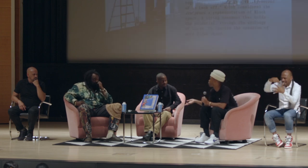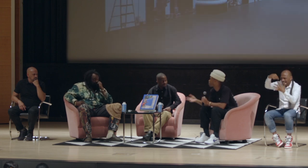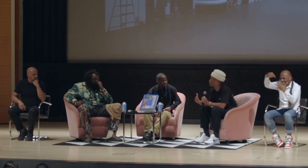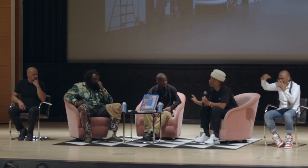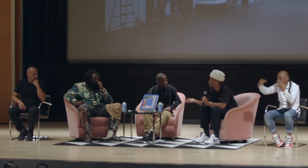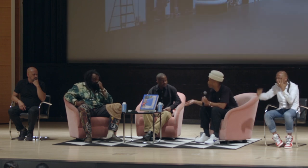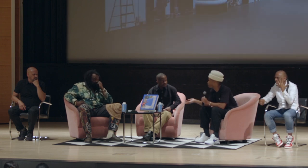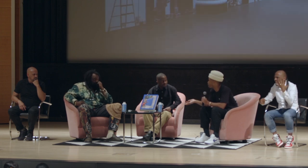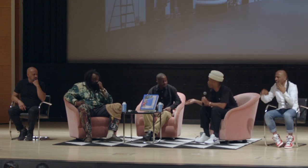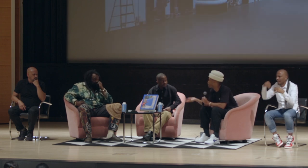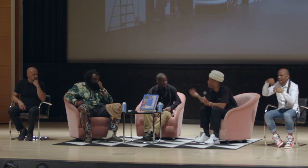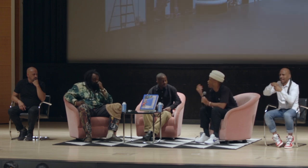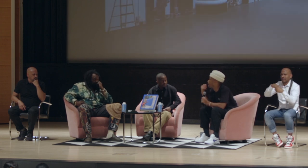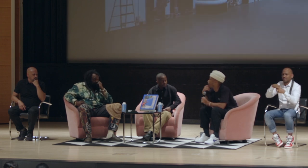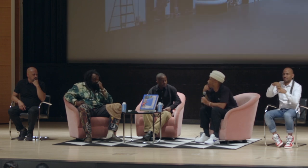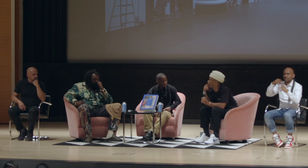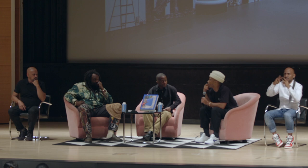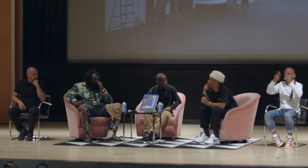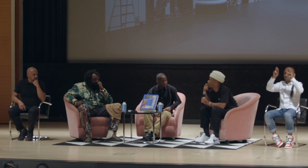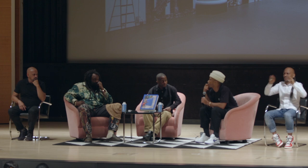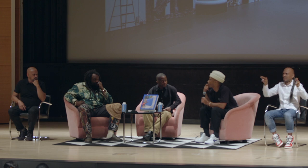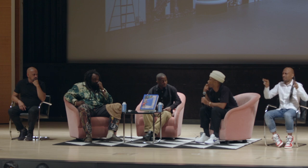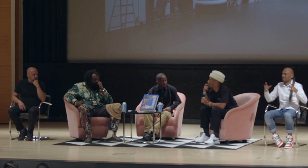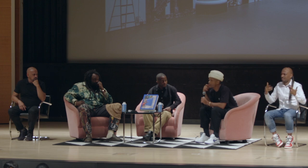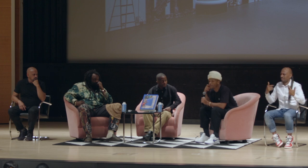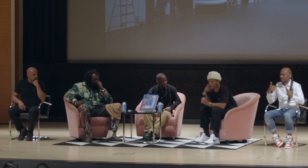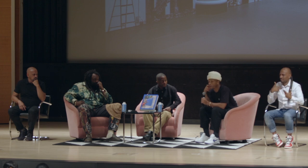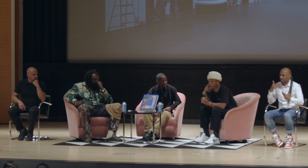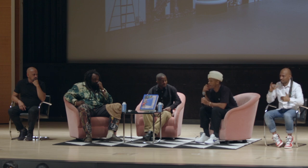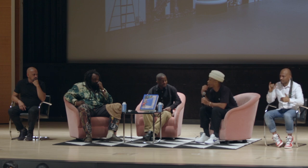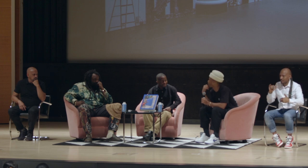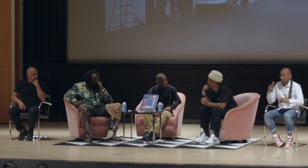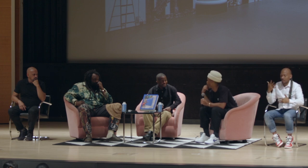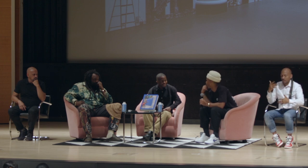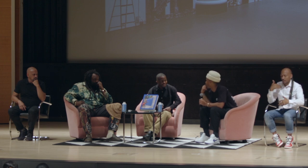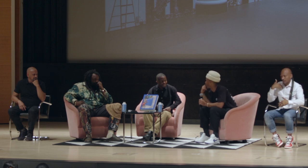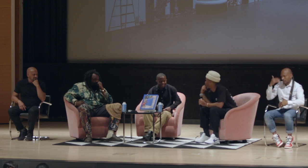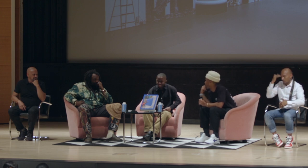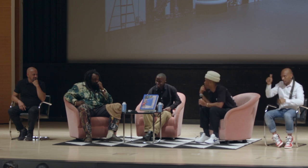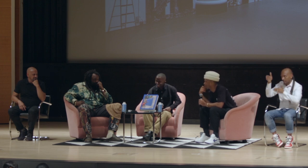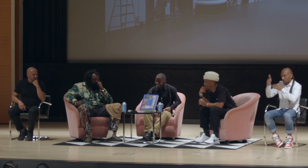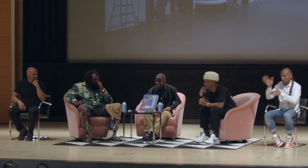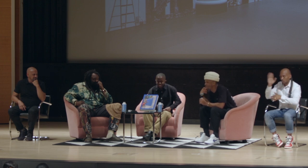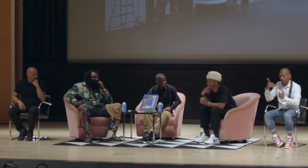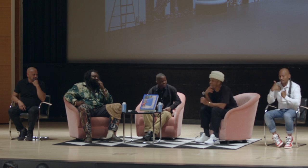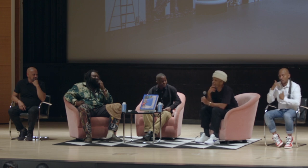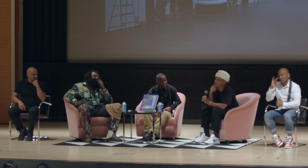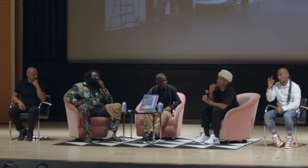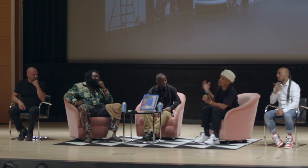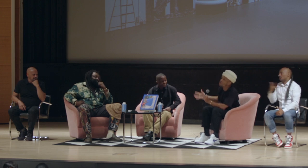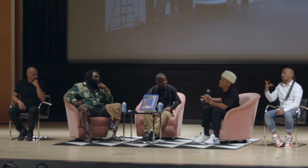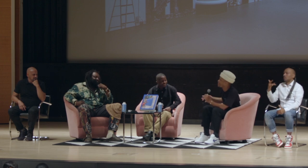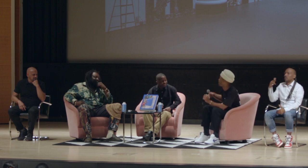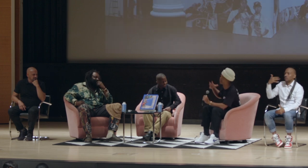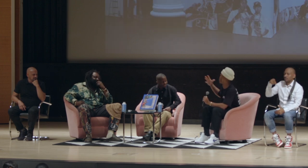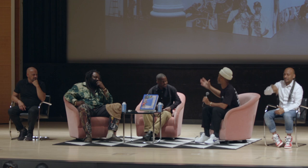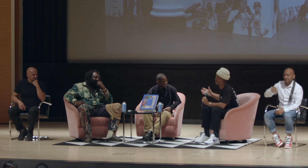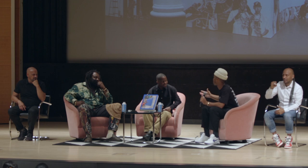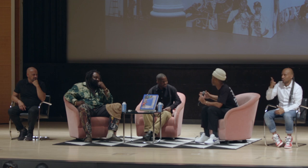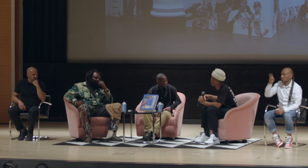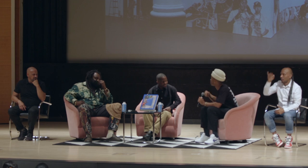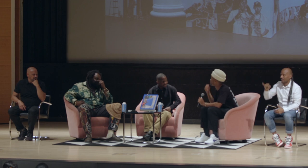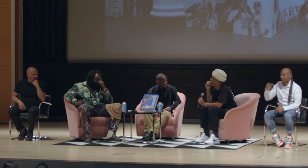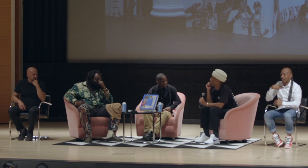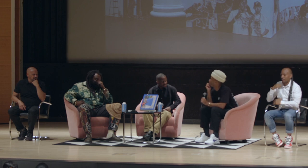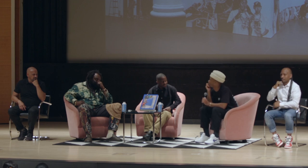museum, just like 15 of them. And I was like, Anne's gonna have a heart attack, and this is a survey, I don't know if we're